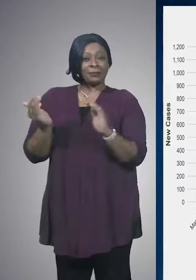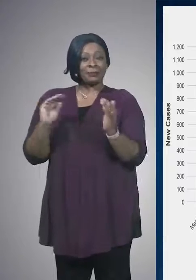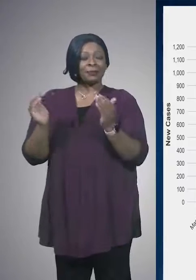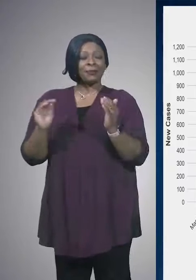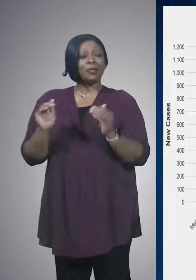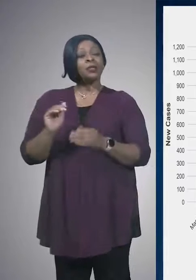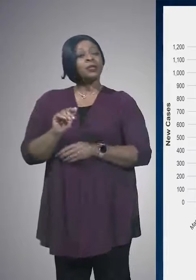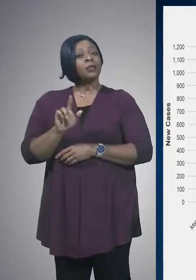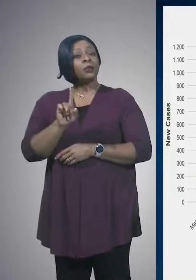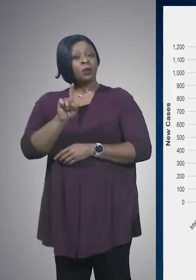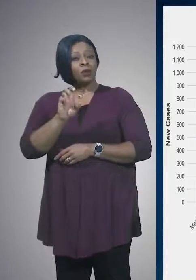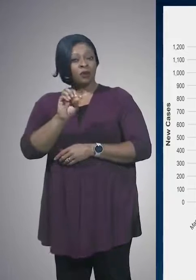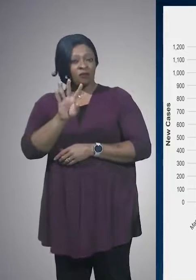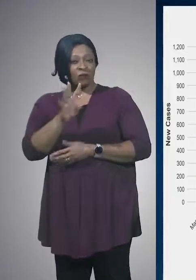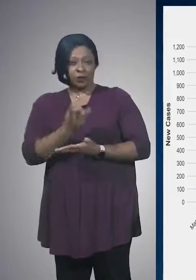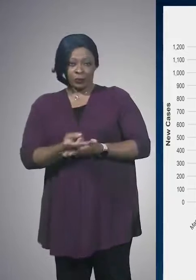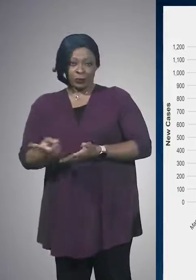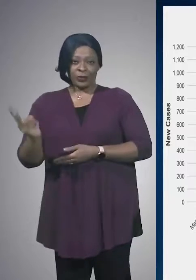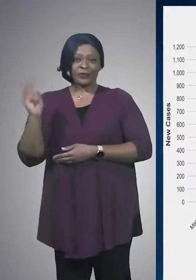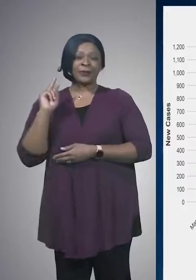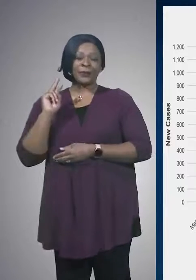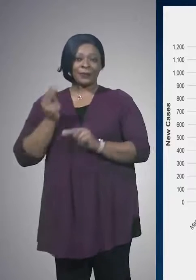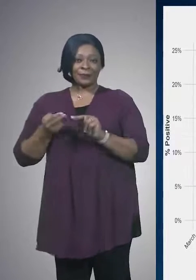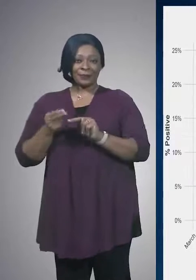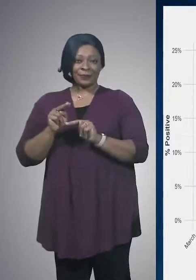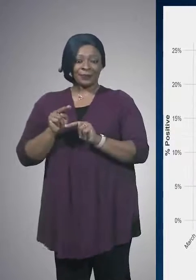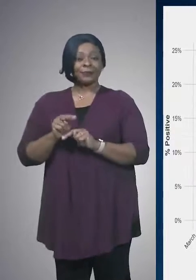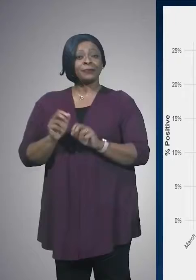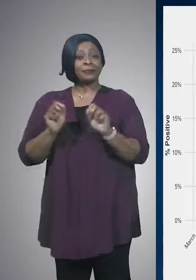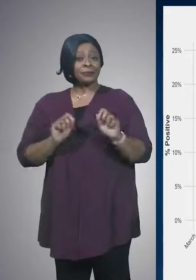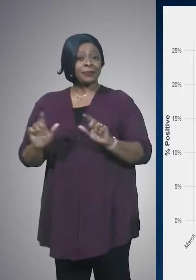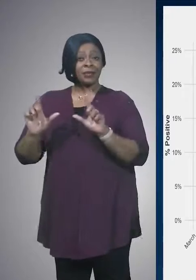average of 104 2 weeks ago. Next slide.